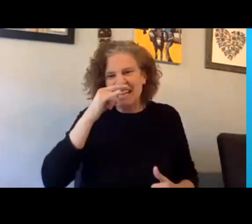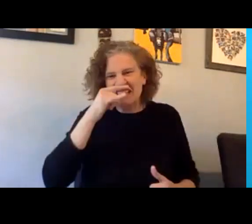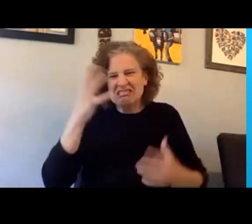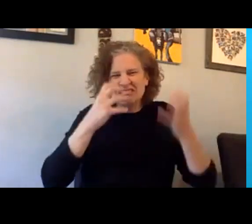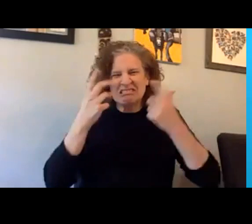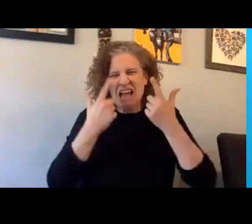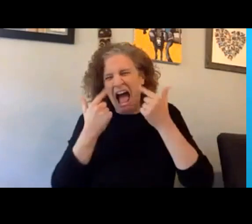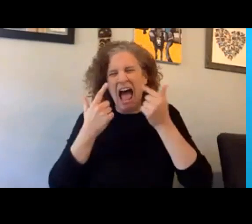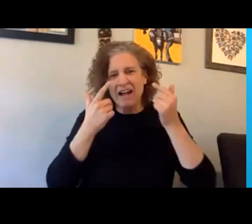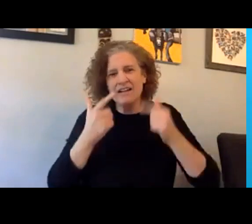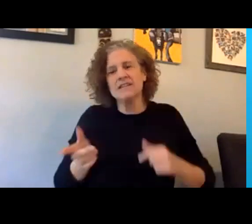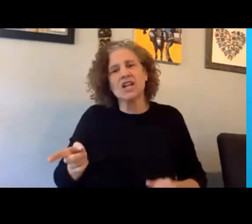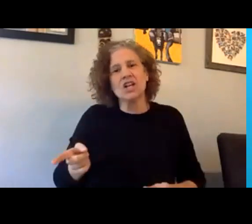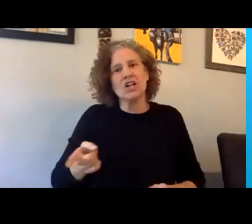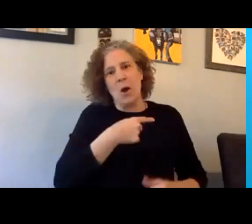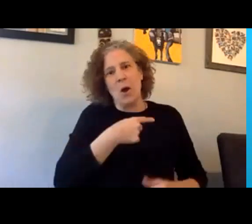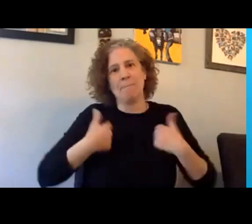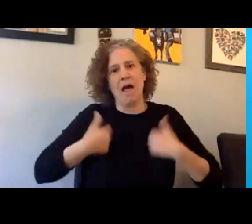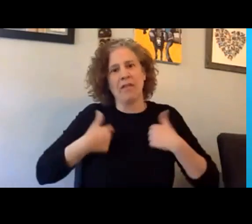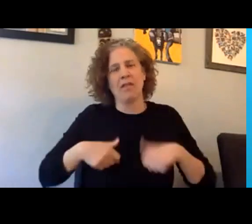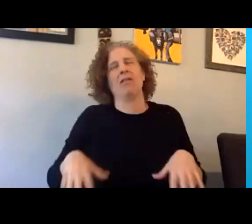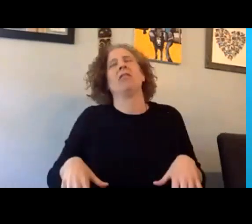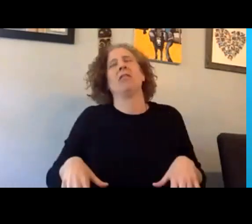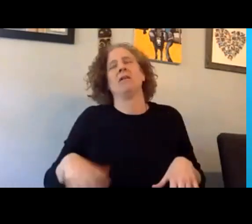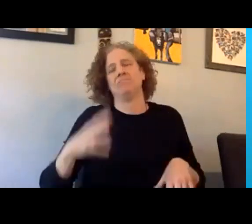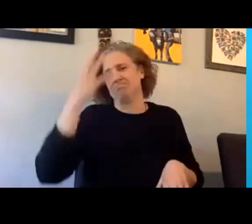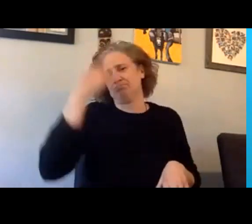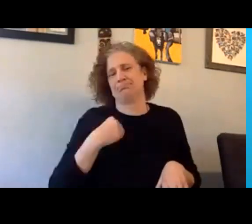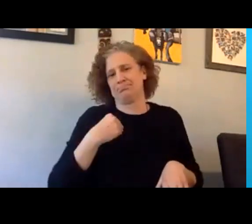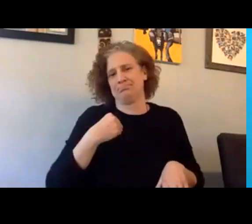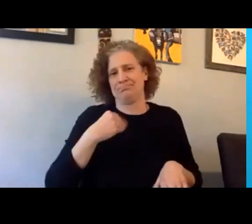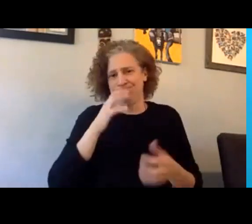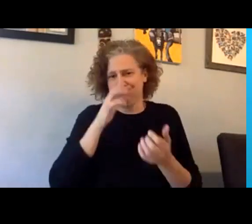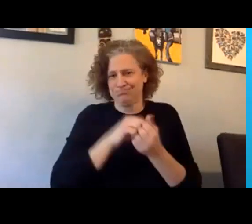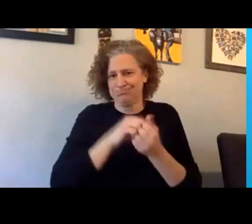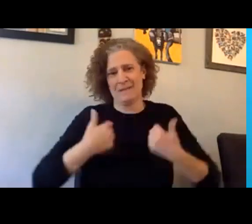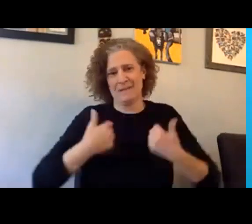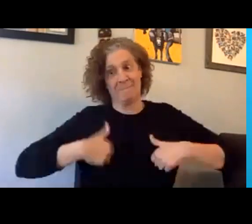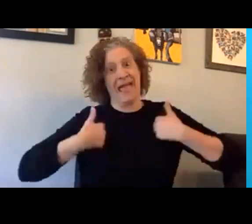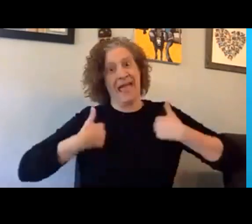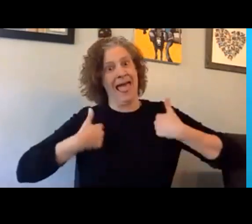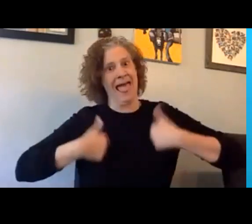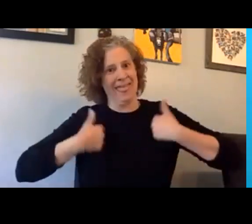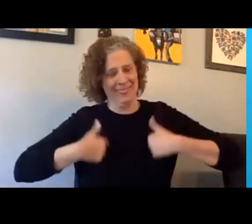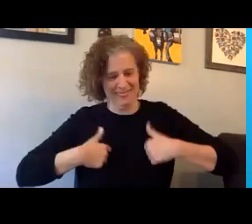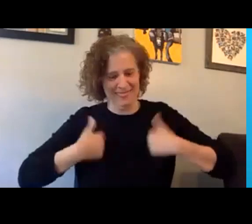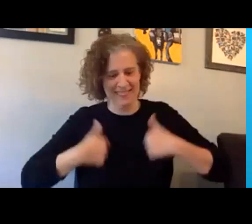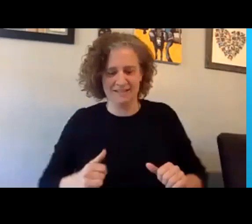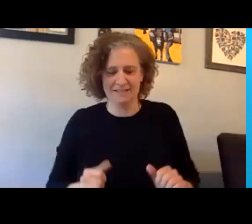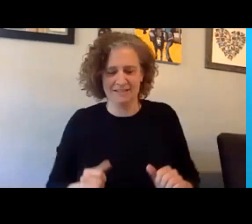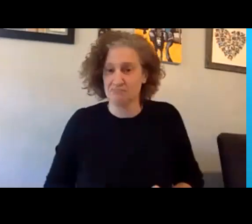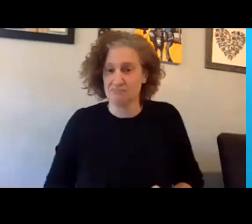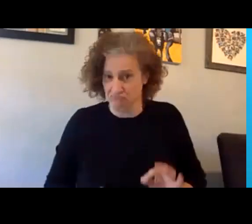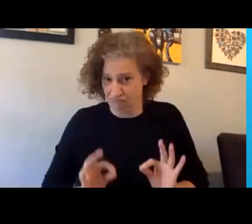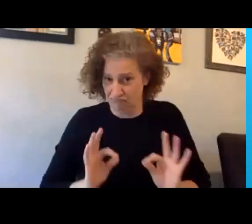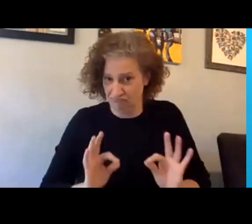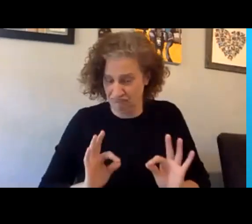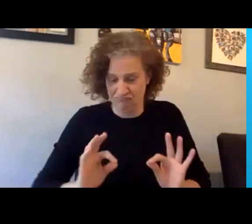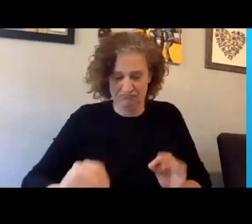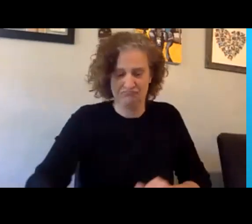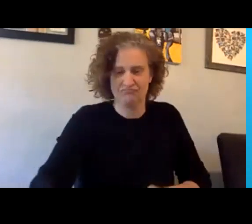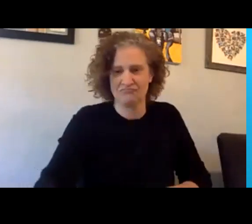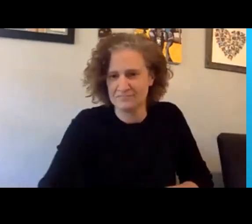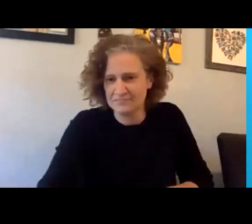bath. If kids, you know, are cranky and want to cry when you say, you know, go to take a bath, maybe they're ready